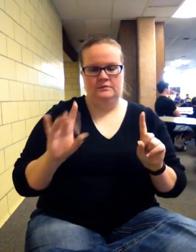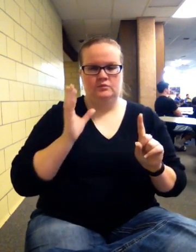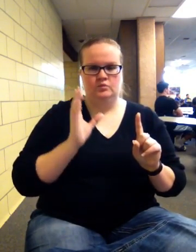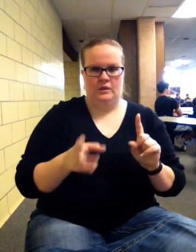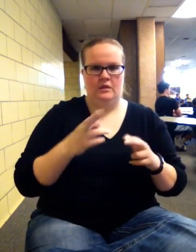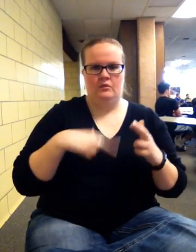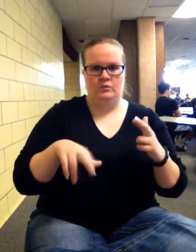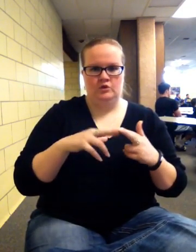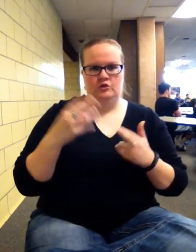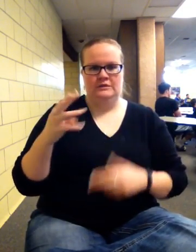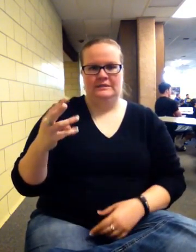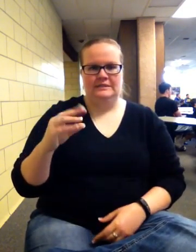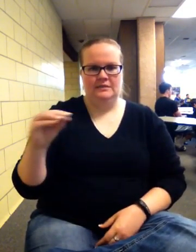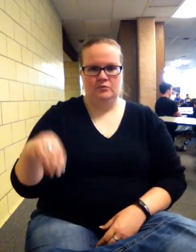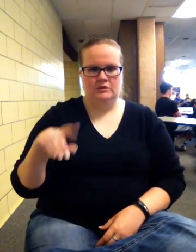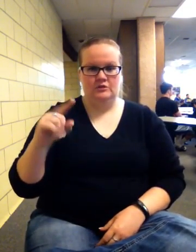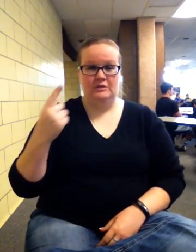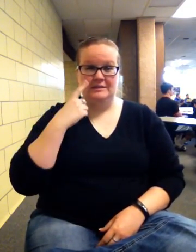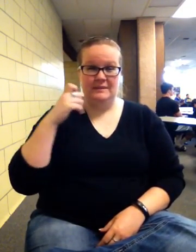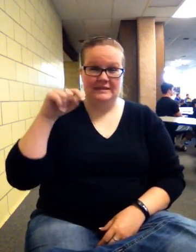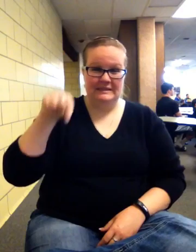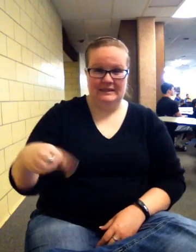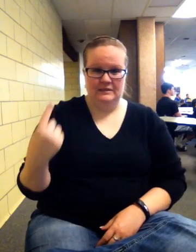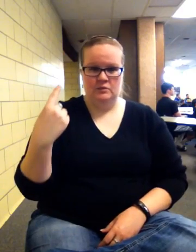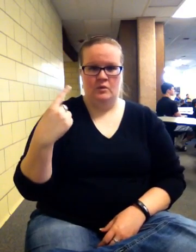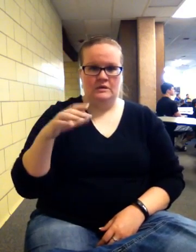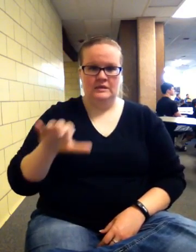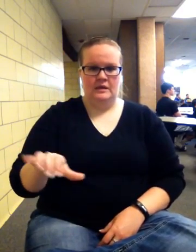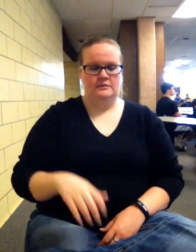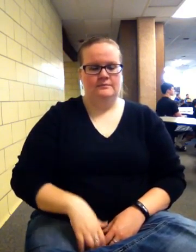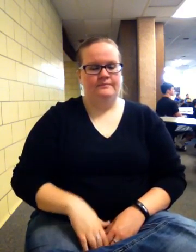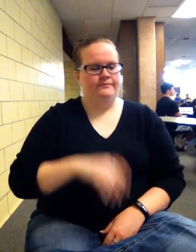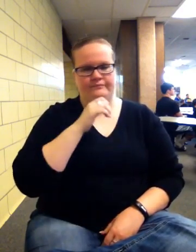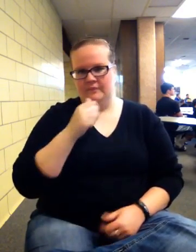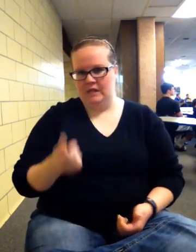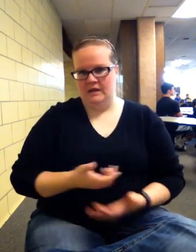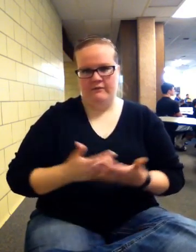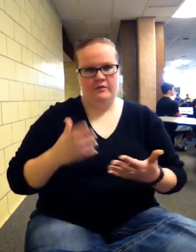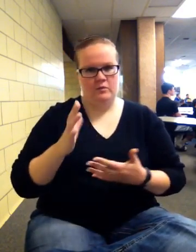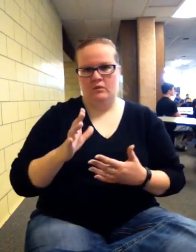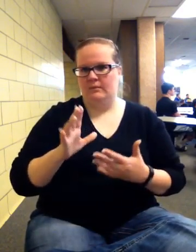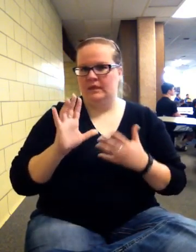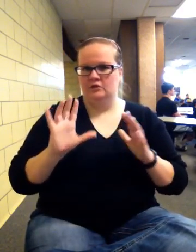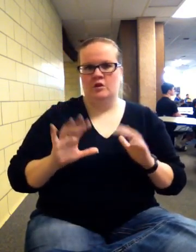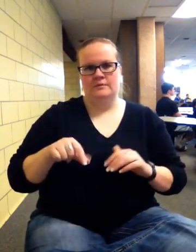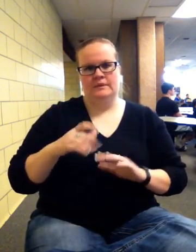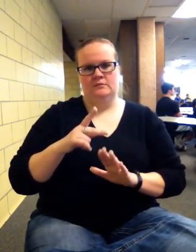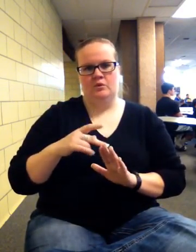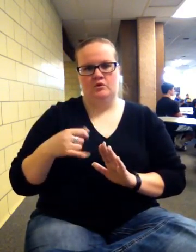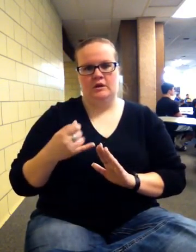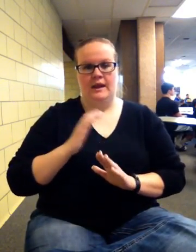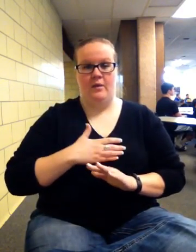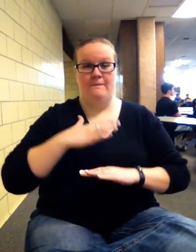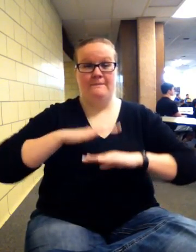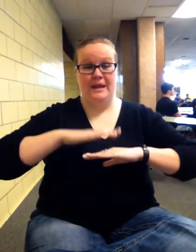return 16% just because this one does. Not everything is going to be as stellar as this project. Our minimum is going to be 12